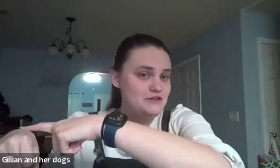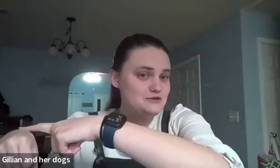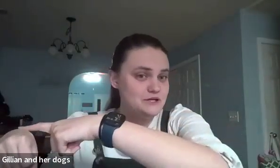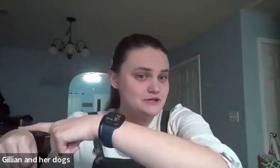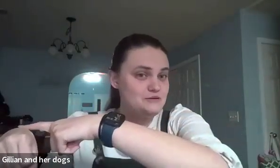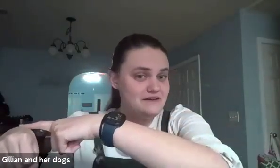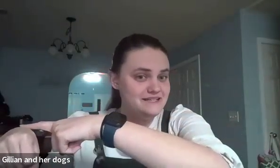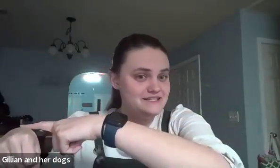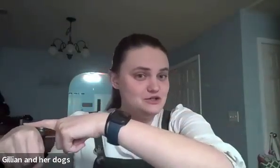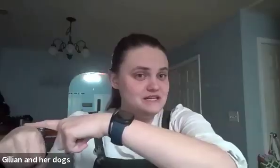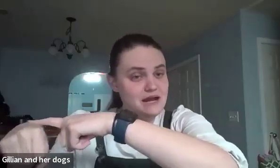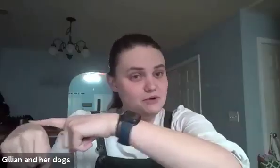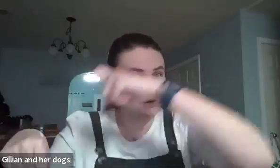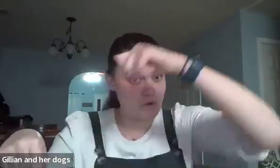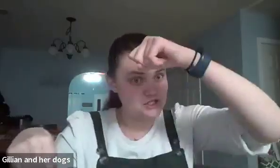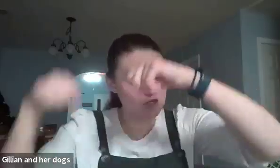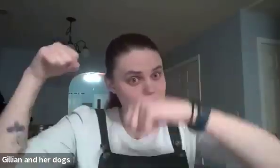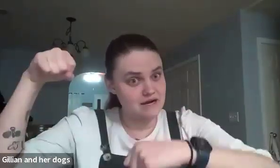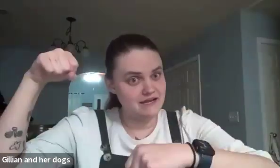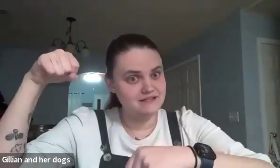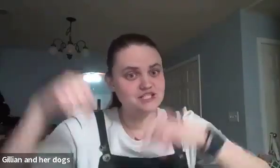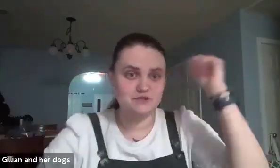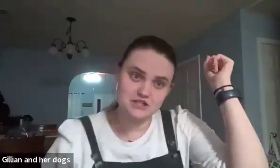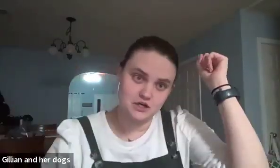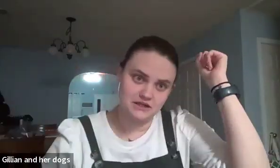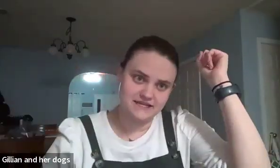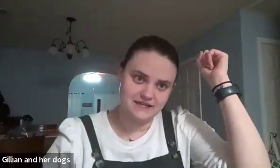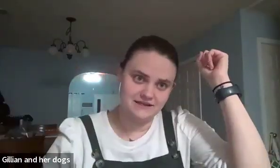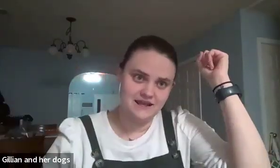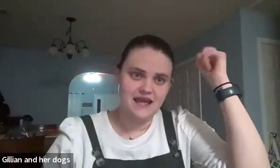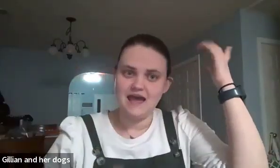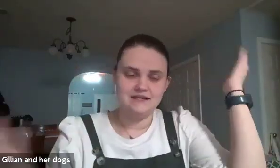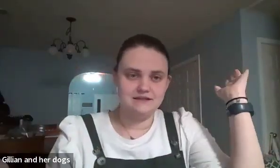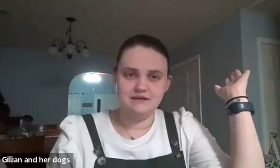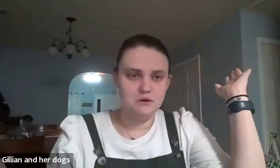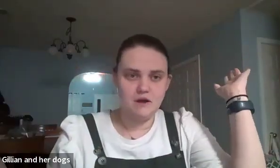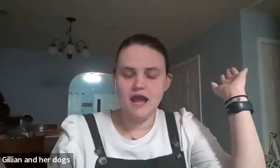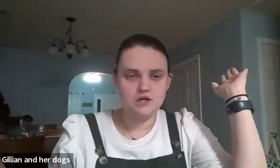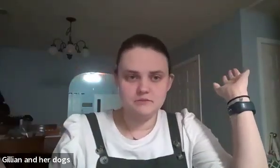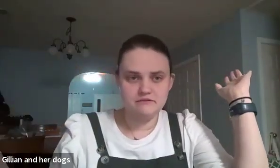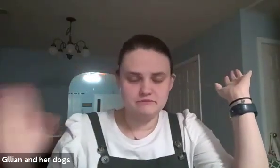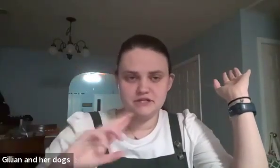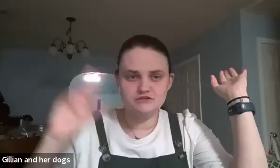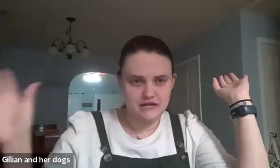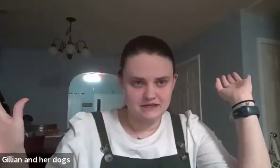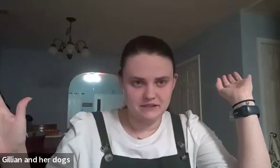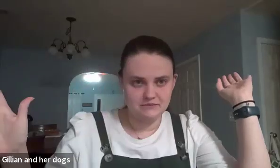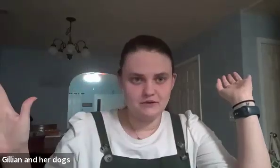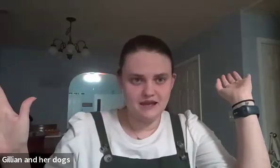one of those weirdo lefties who does not put her watch on her right hand. She puts it on her left hand. Don't know why. I grew up with a bunch of right-handed people, okay?